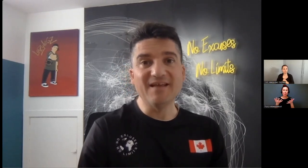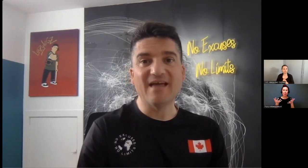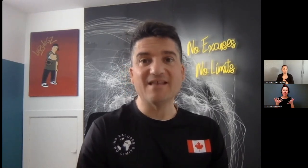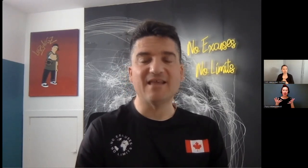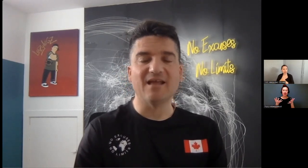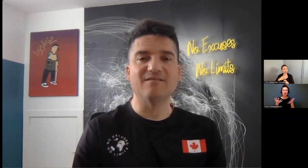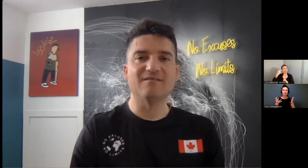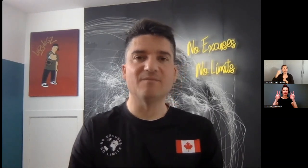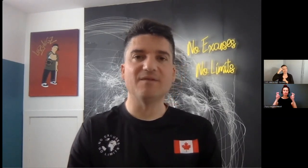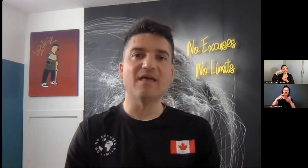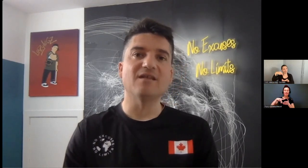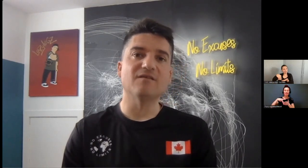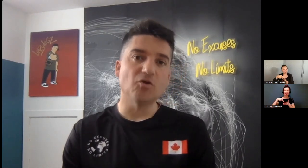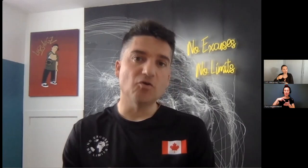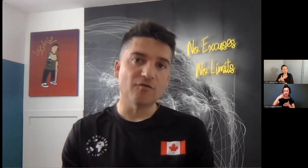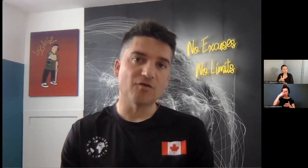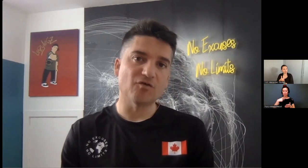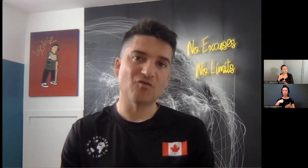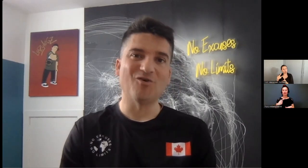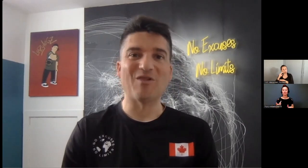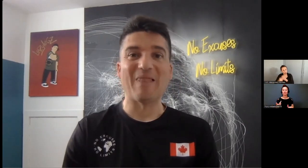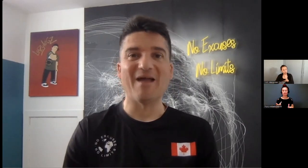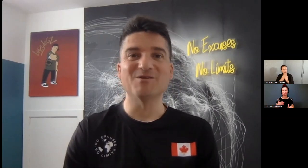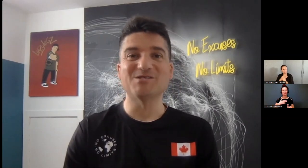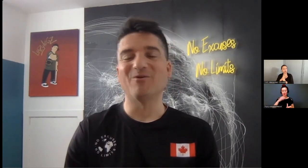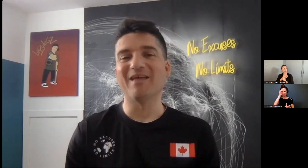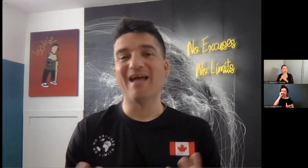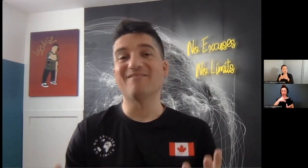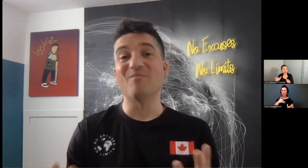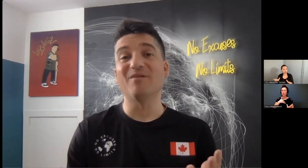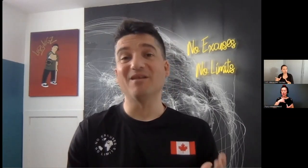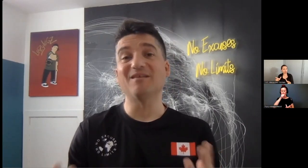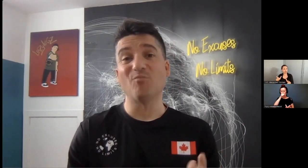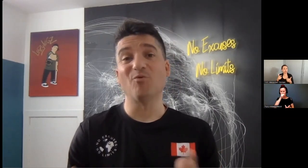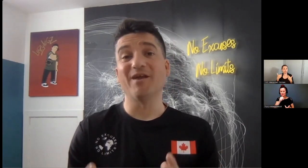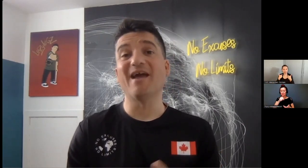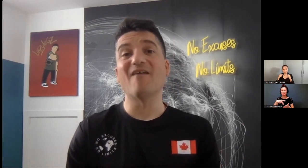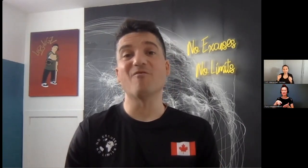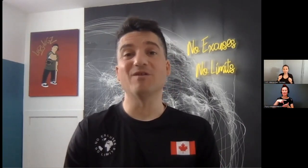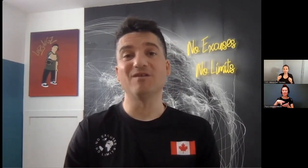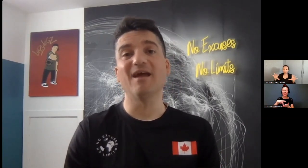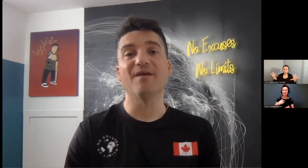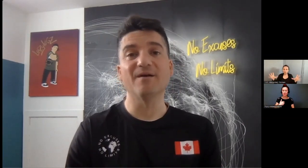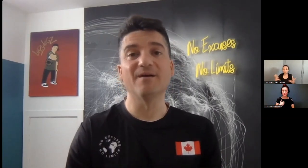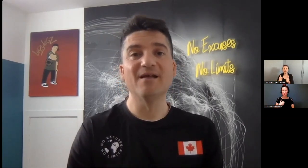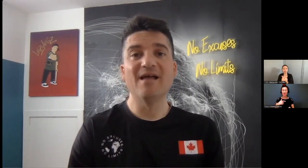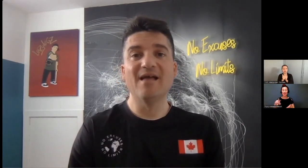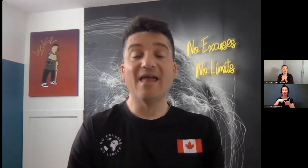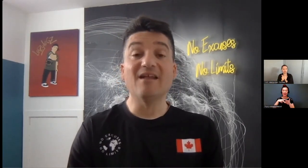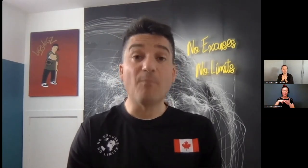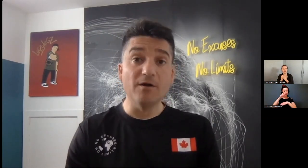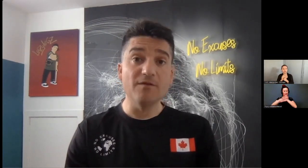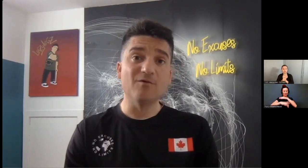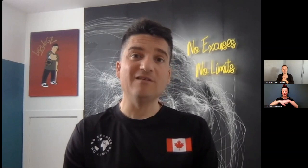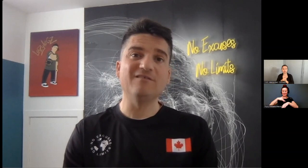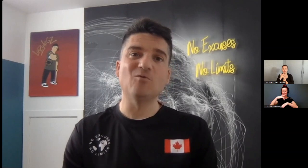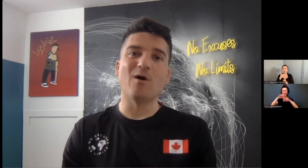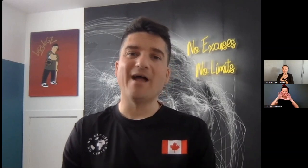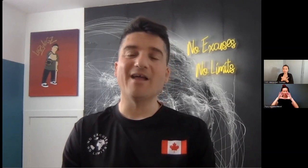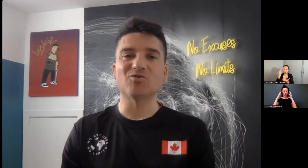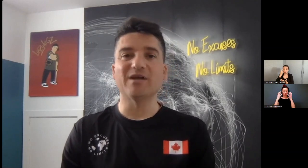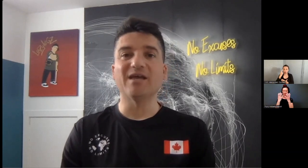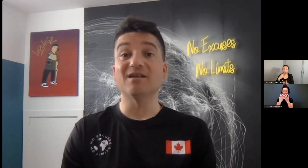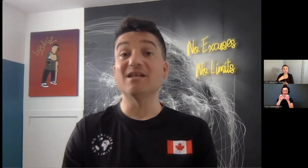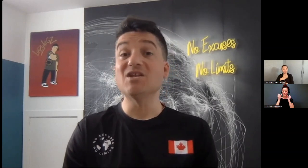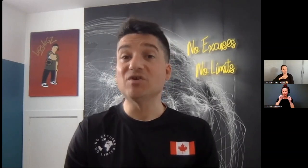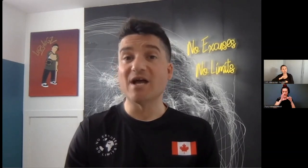I think that dance is something that is a universal language that really has that ability to bring everyone together. And it's part of the reason